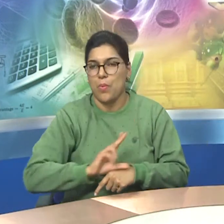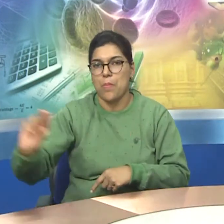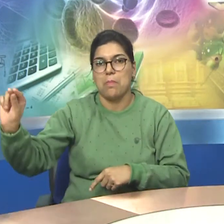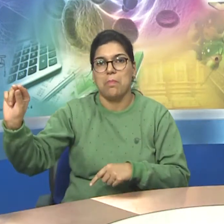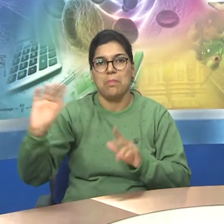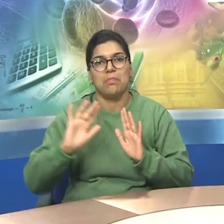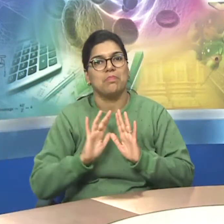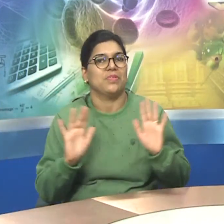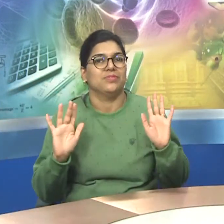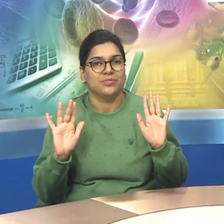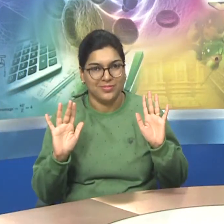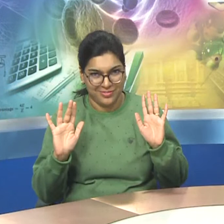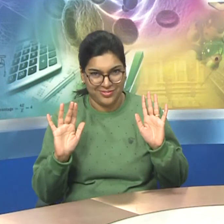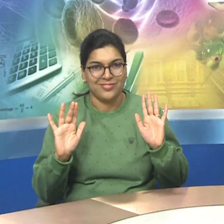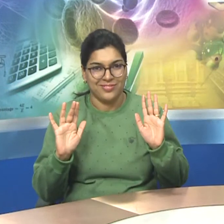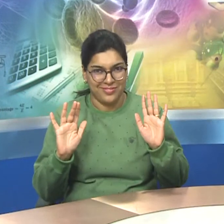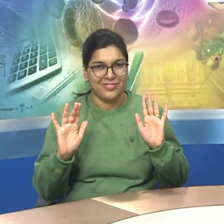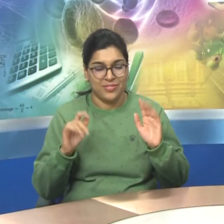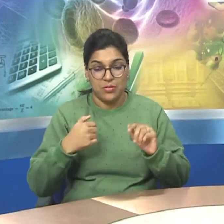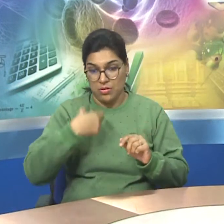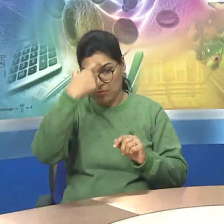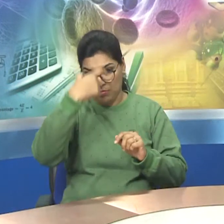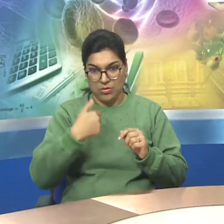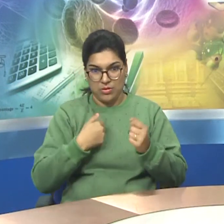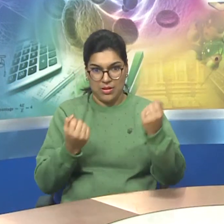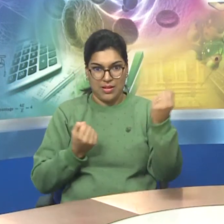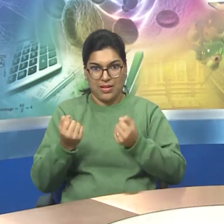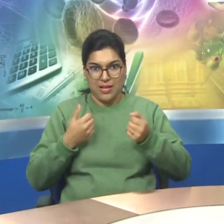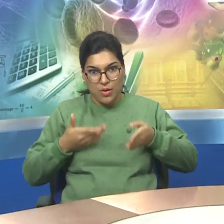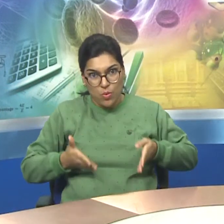and we are full of stress.